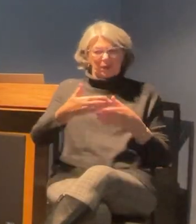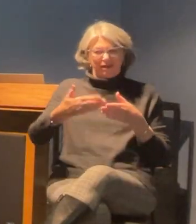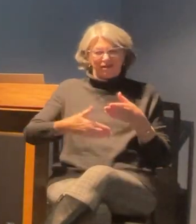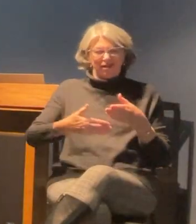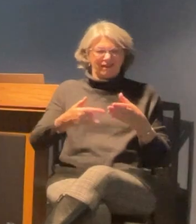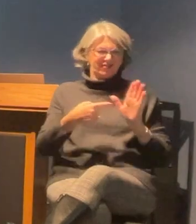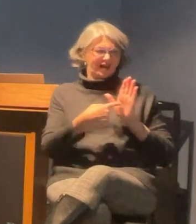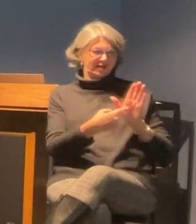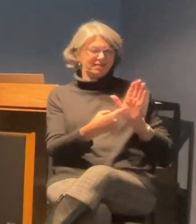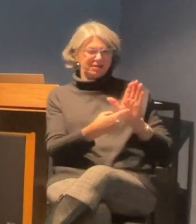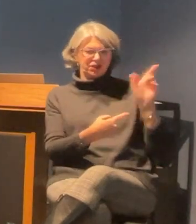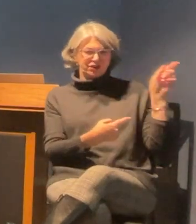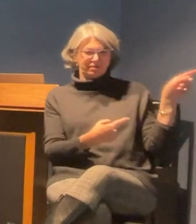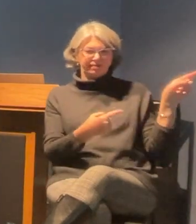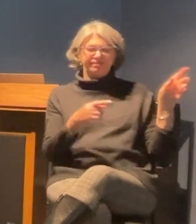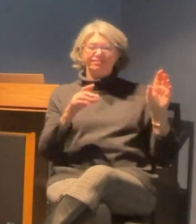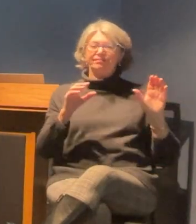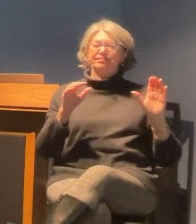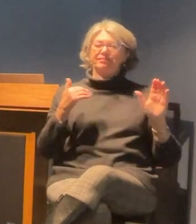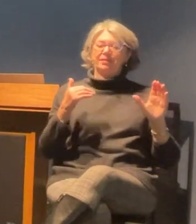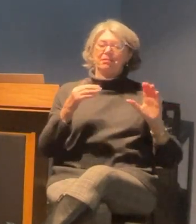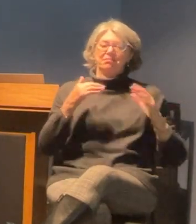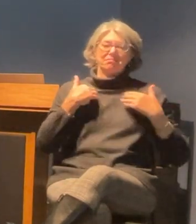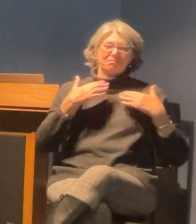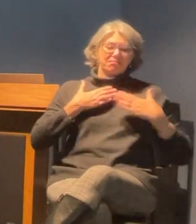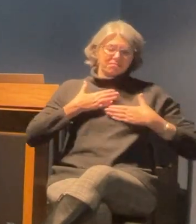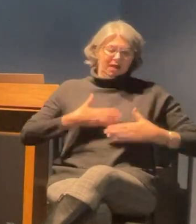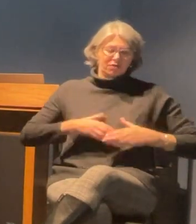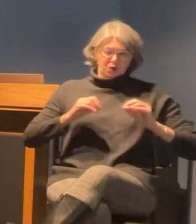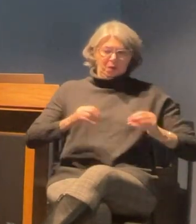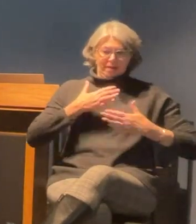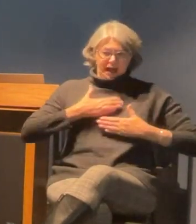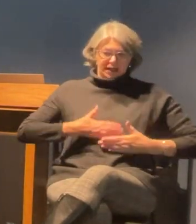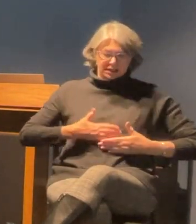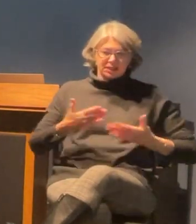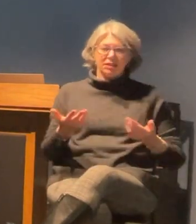of the exhibition, No Bodies. So